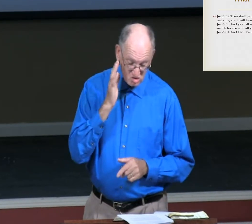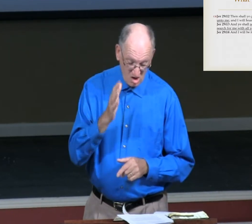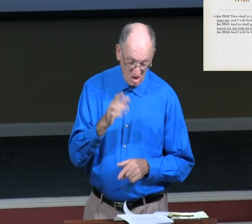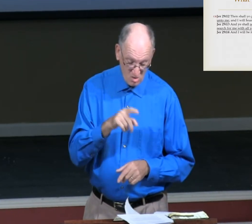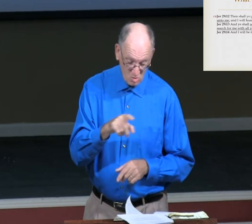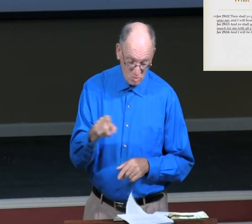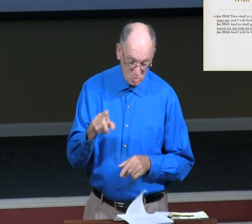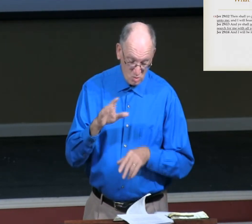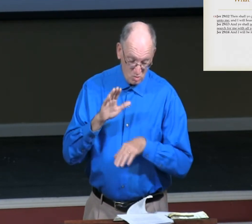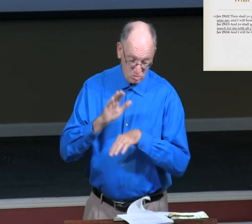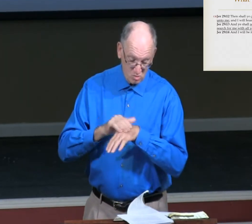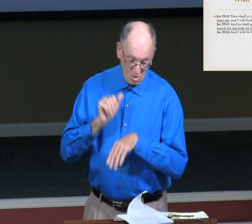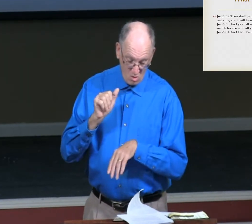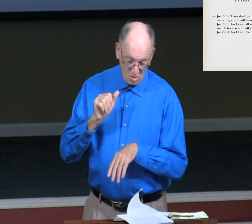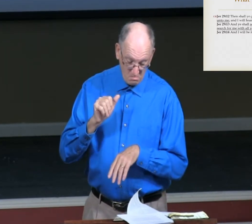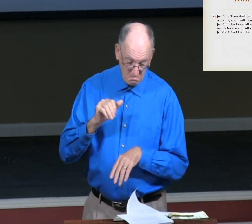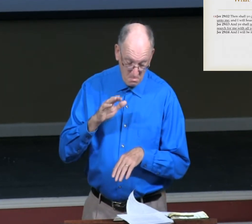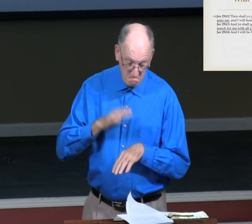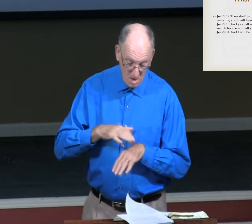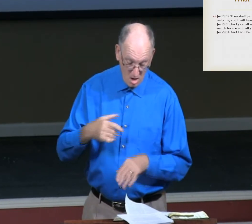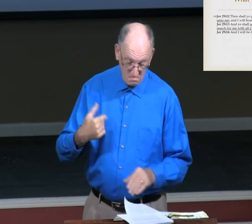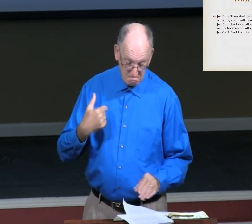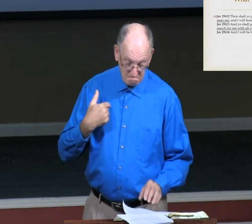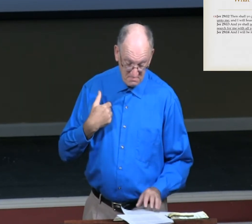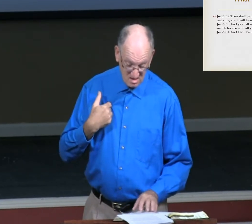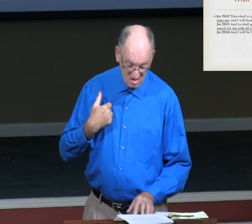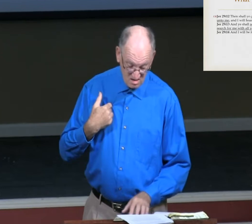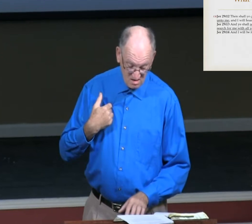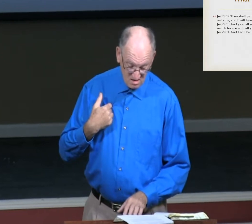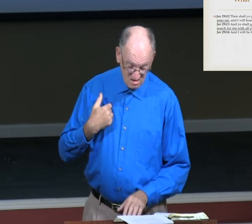says, then shall you call upon me,